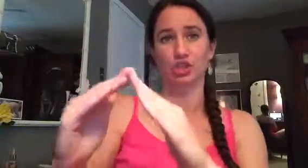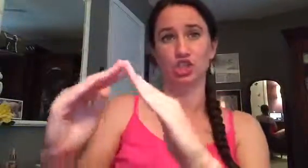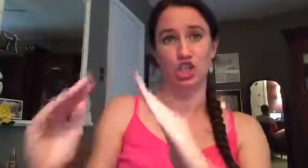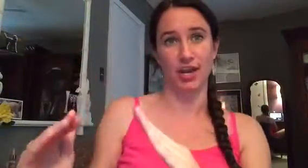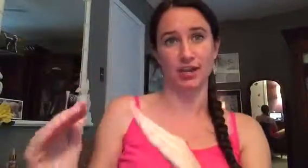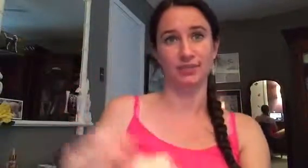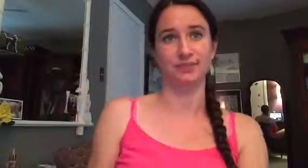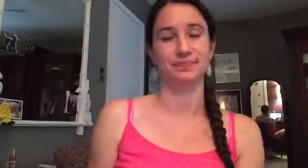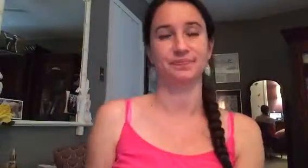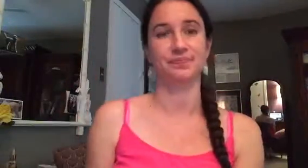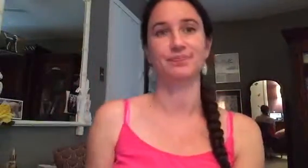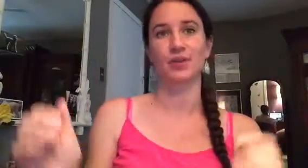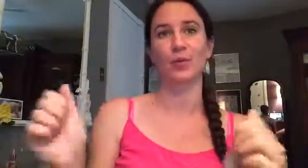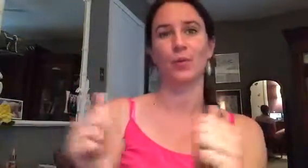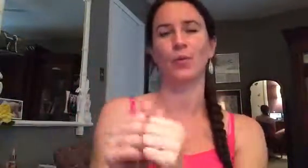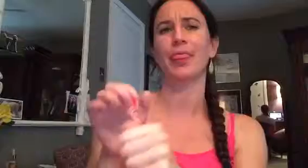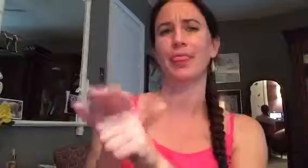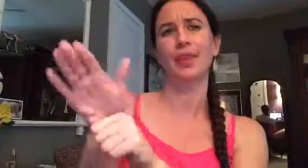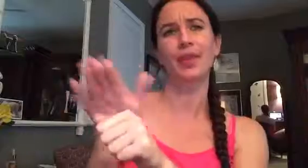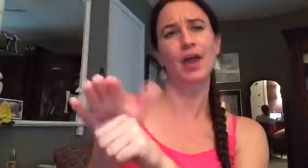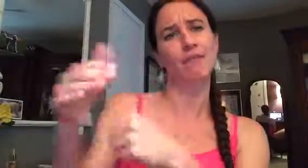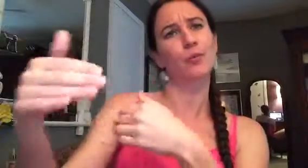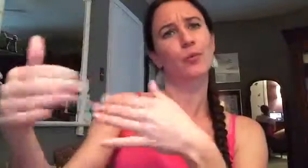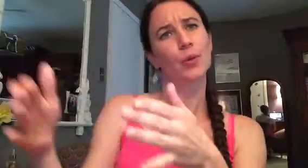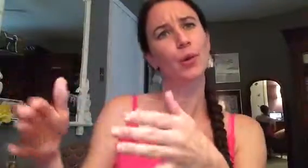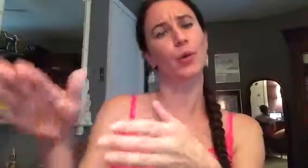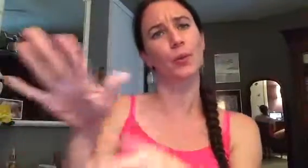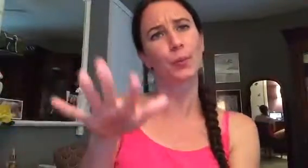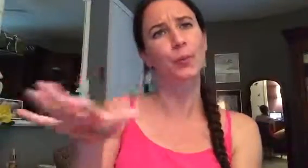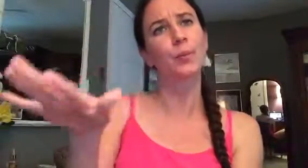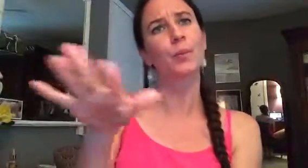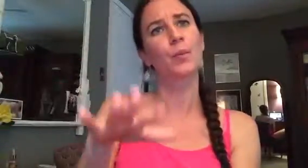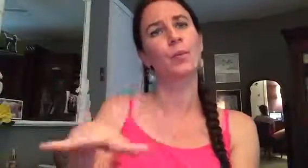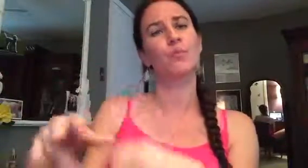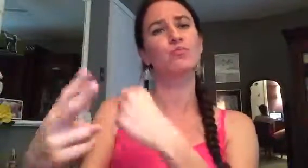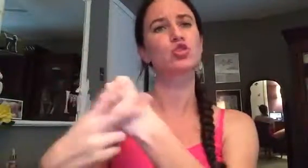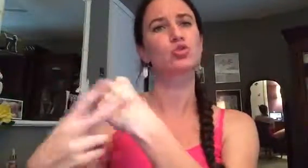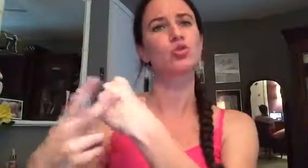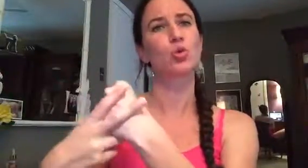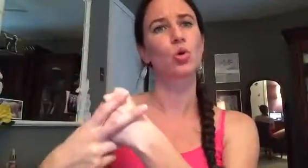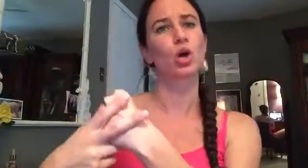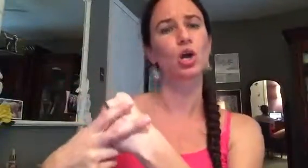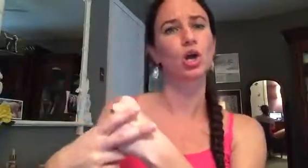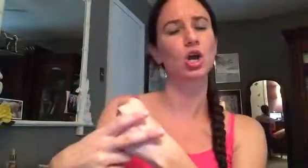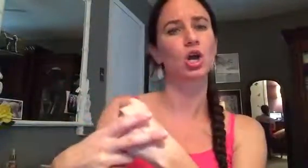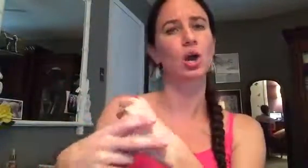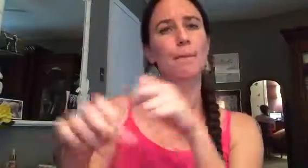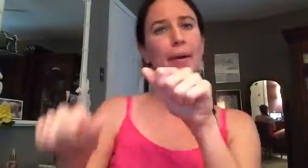with enough room to store bicycles, a lawnmower, and